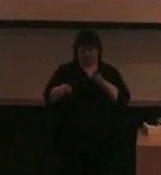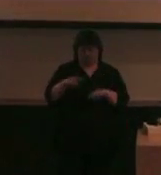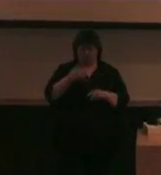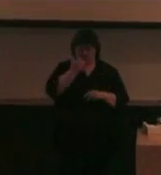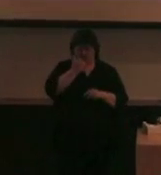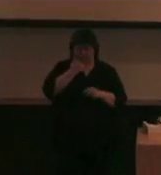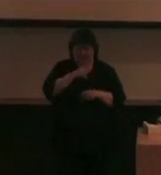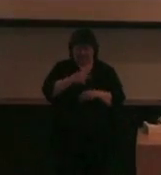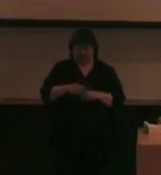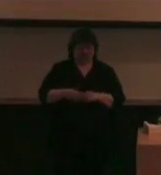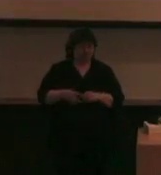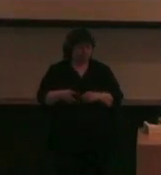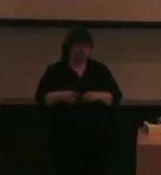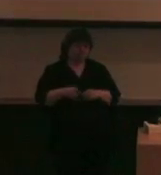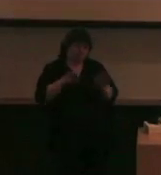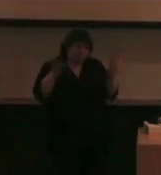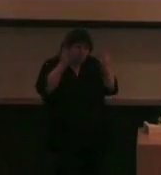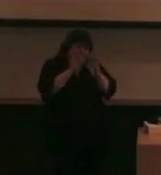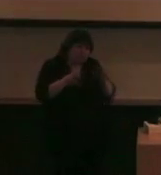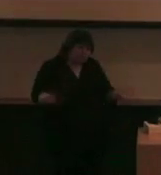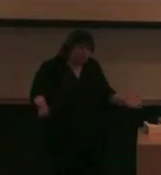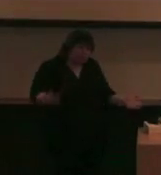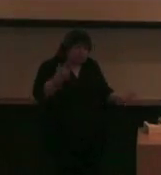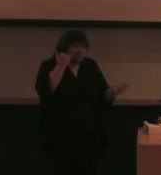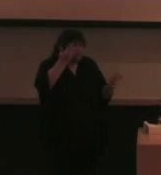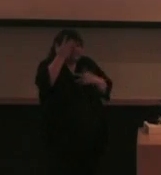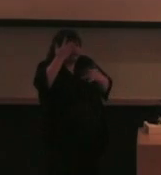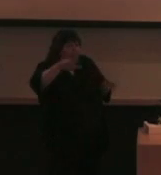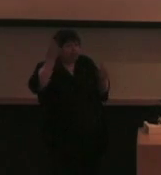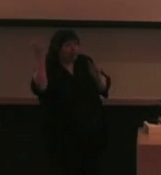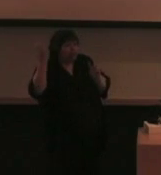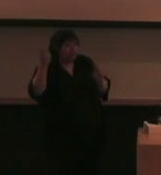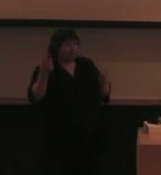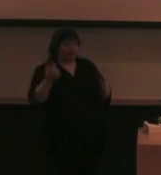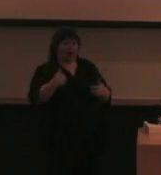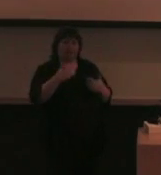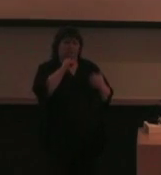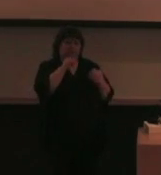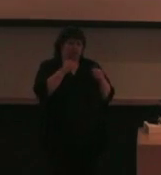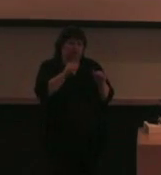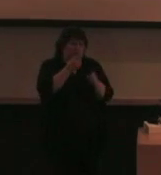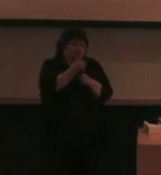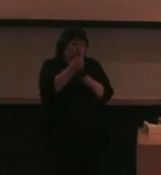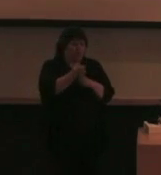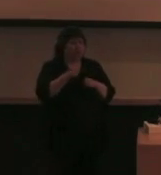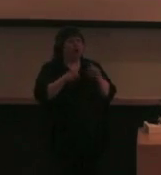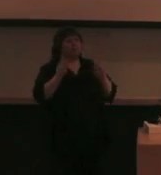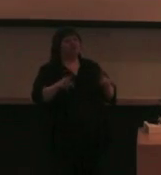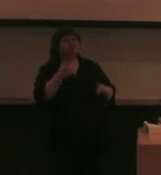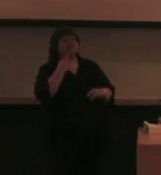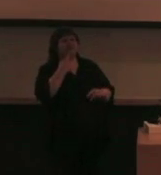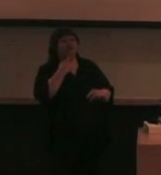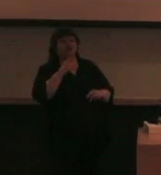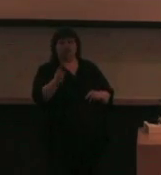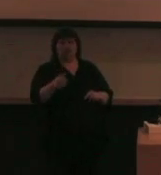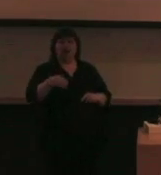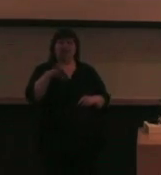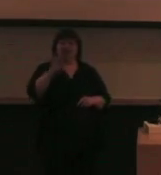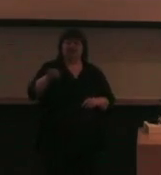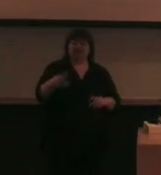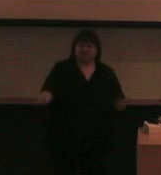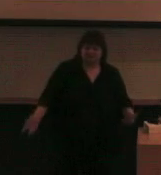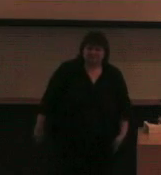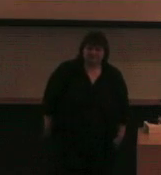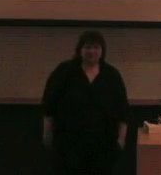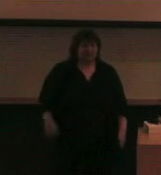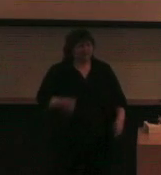patient, and that can be a very critical thing. So I mean, and I'm not trying to be joking about this, but someone may say, well, would you like fries with that? I